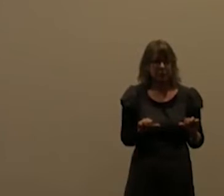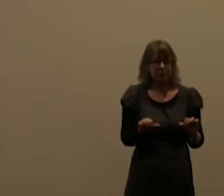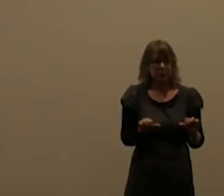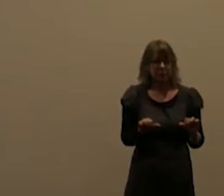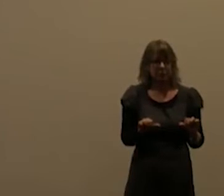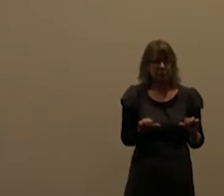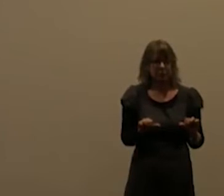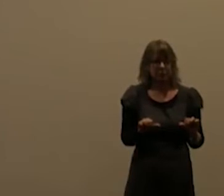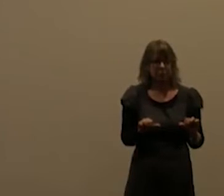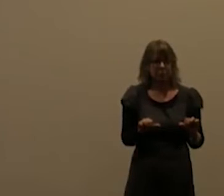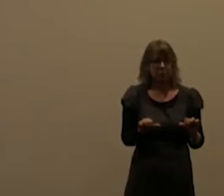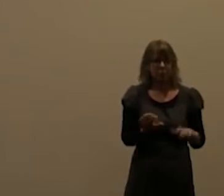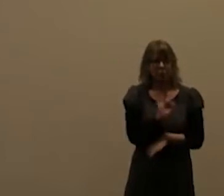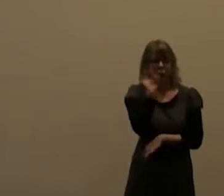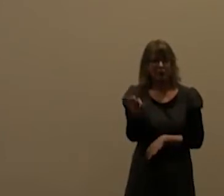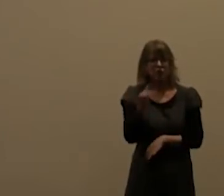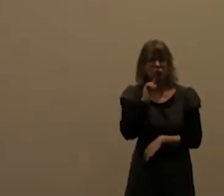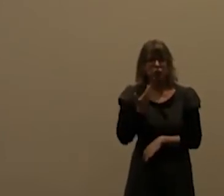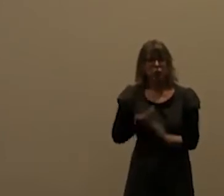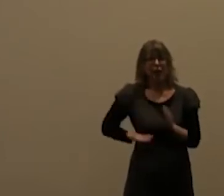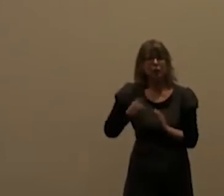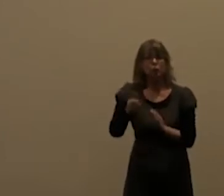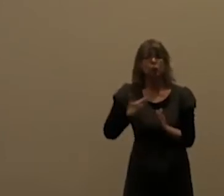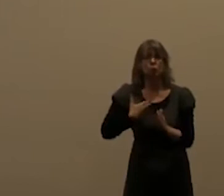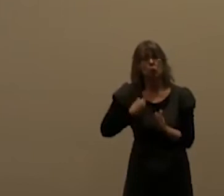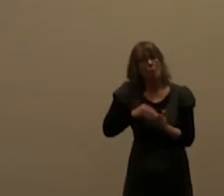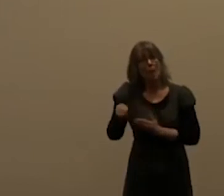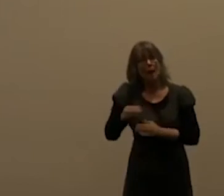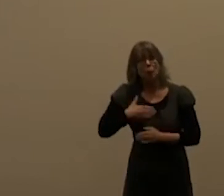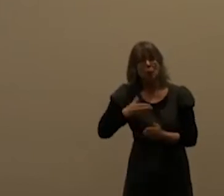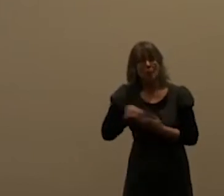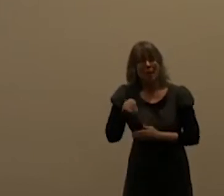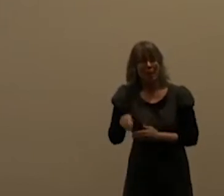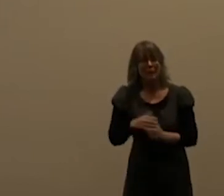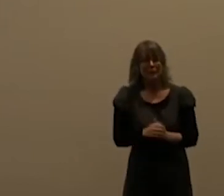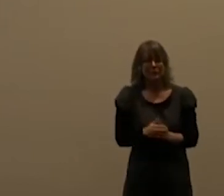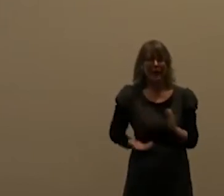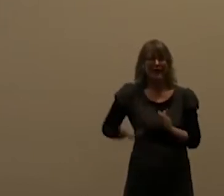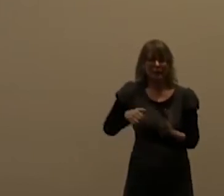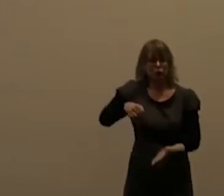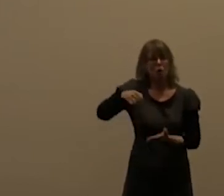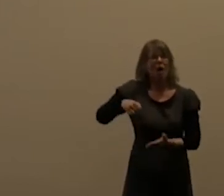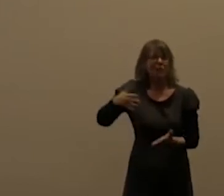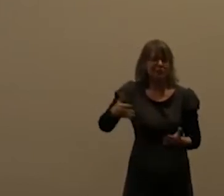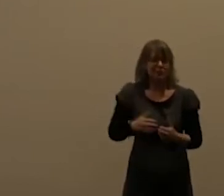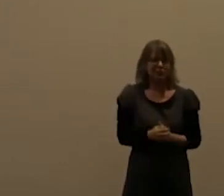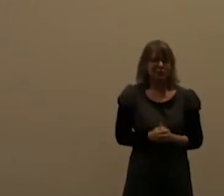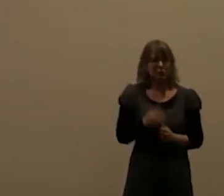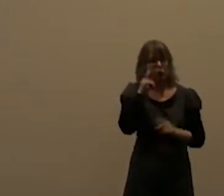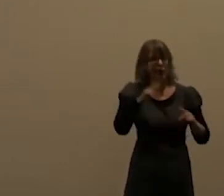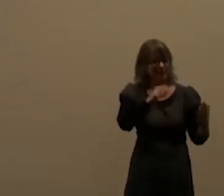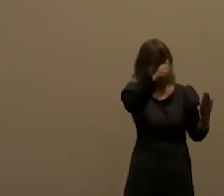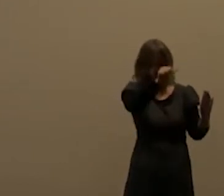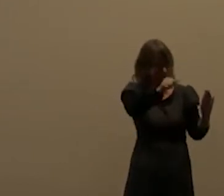I add this to your cart? So I could say yes. And then it adds it to the cart and kind of goes through the path. I can see and follow my check marks. So it looks